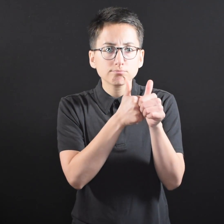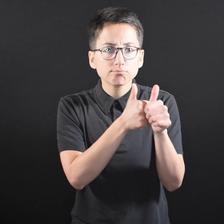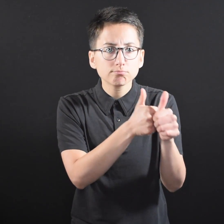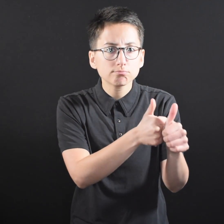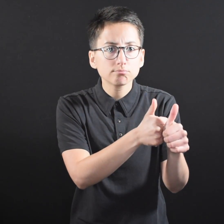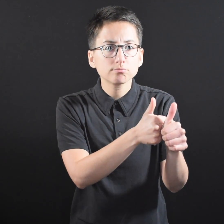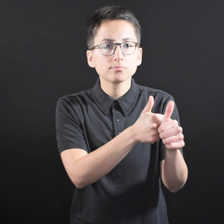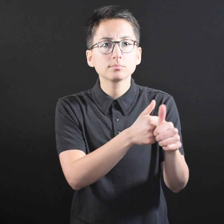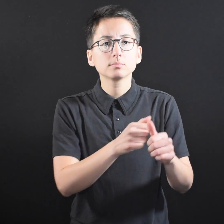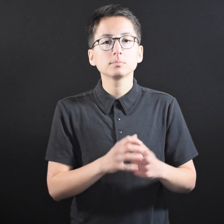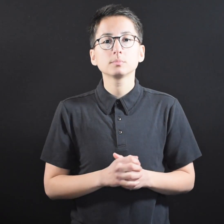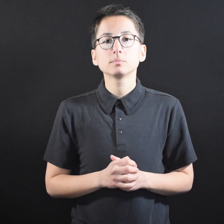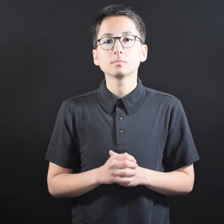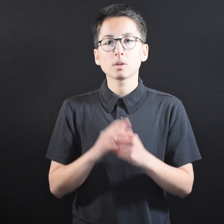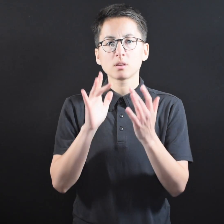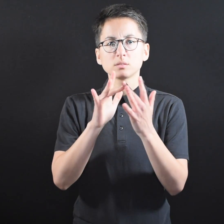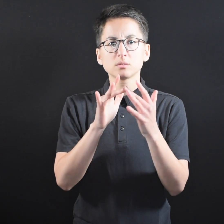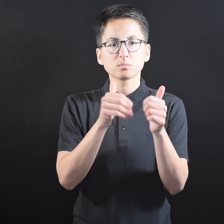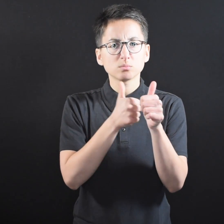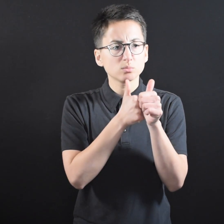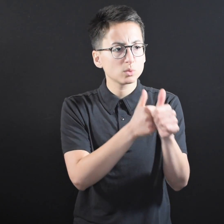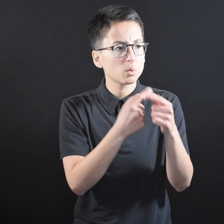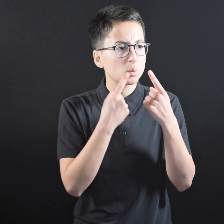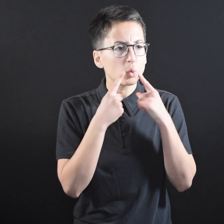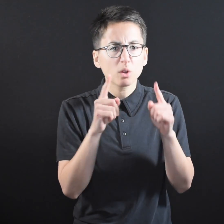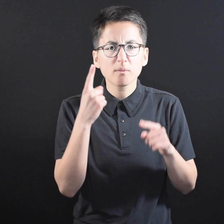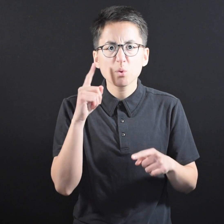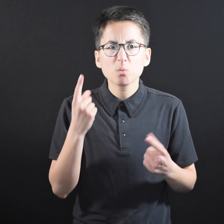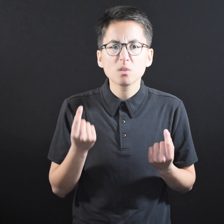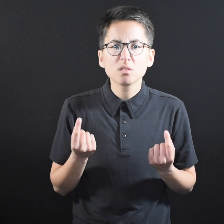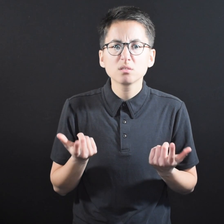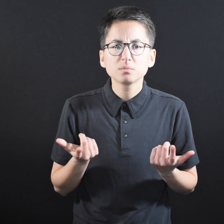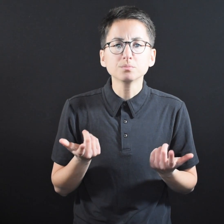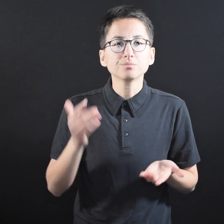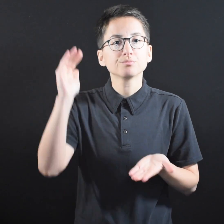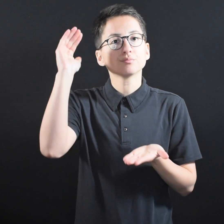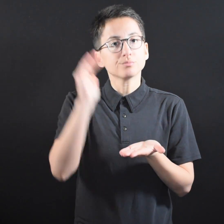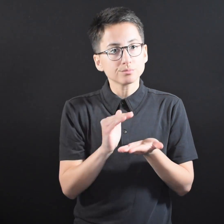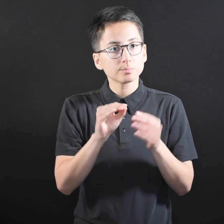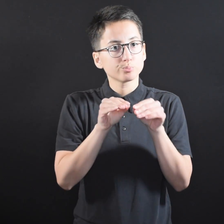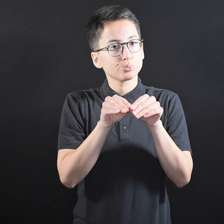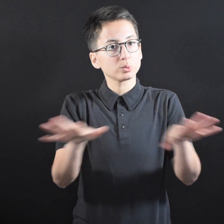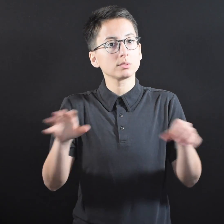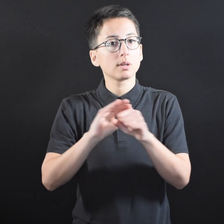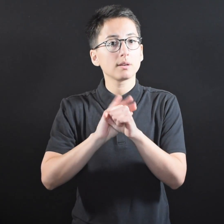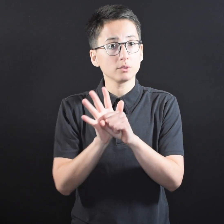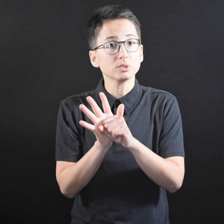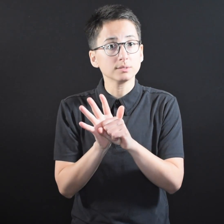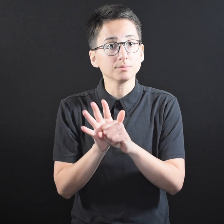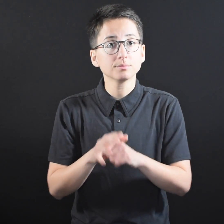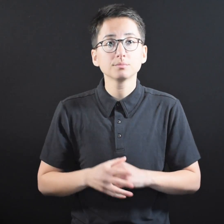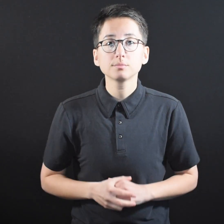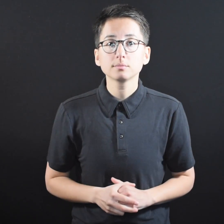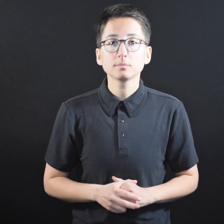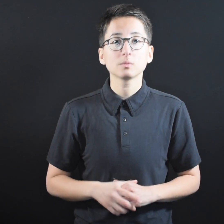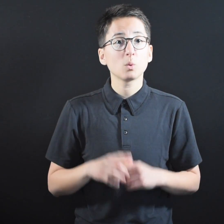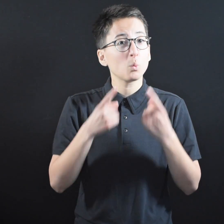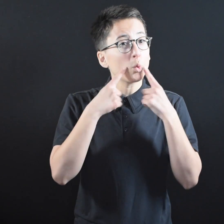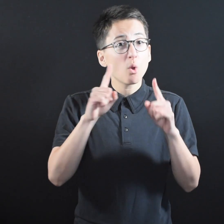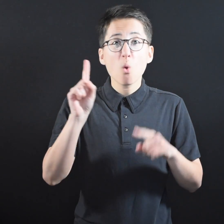contact tracing. Contact tracing works to slow the spread of COVID-19 only if those who test positive